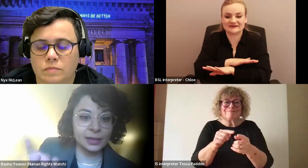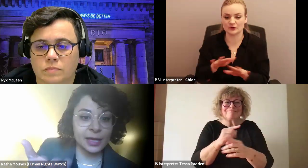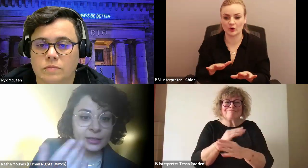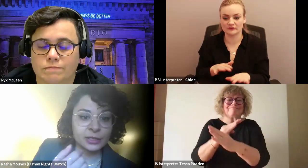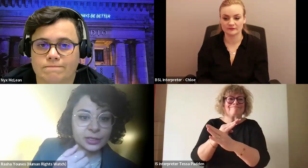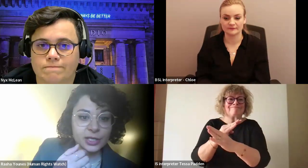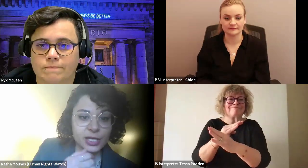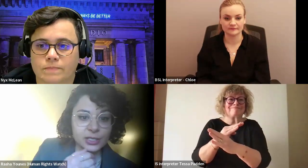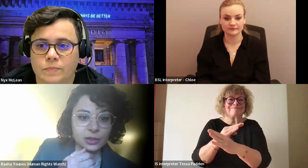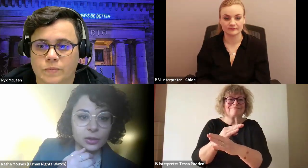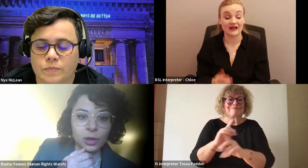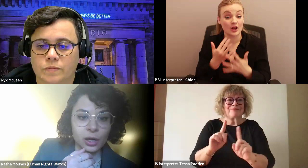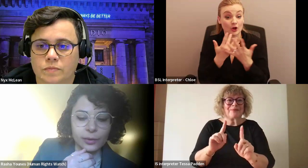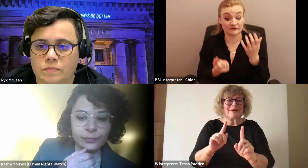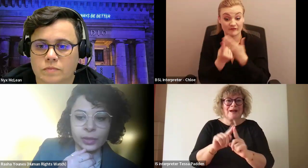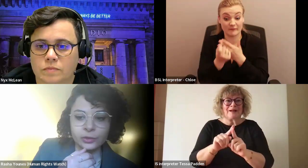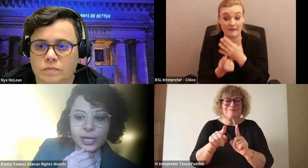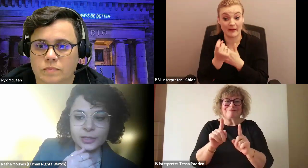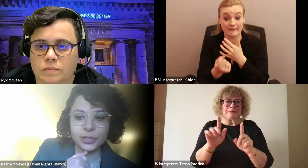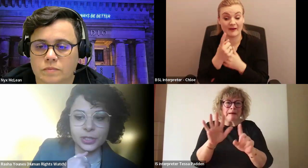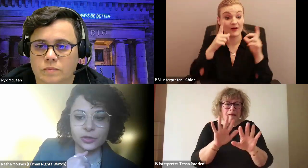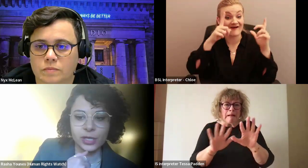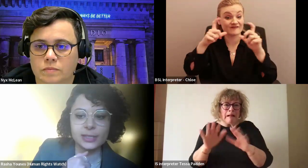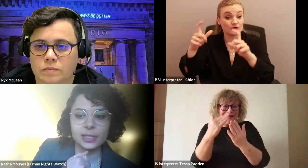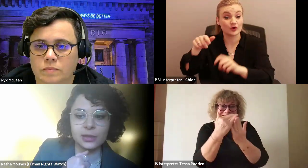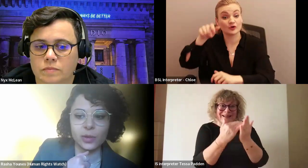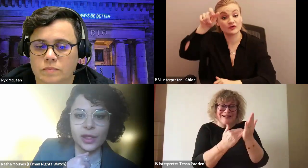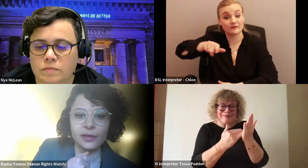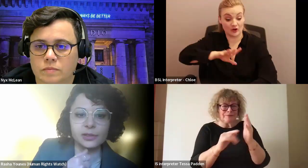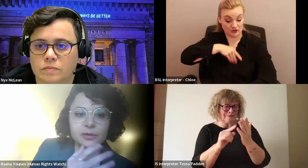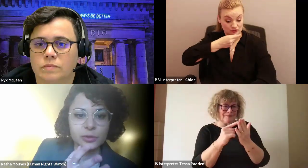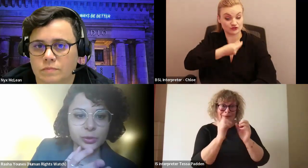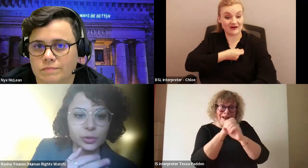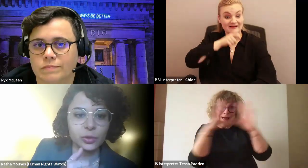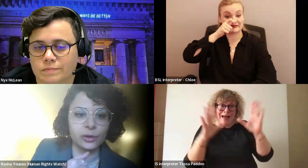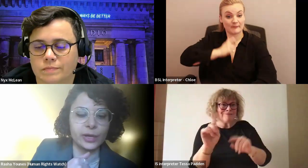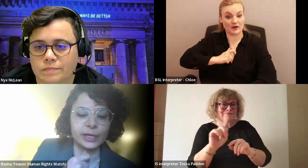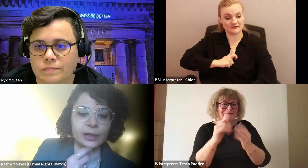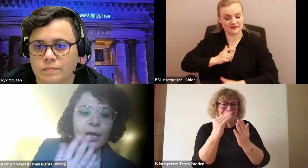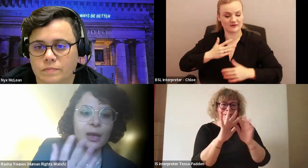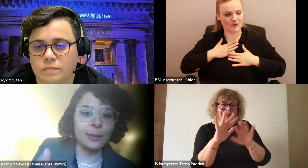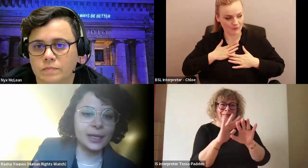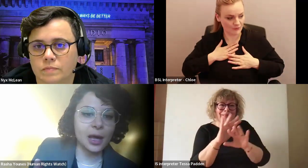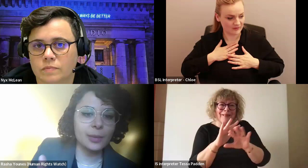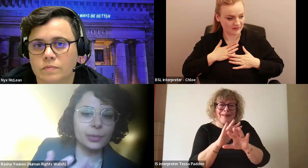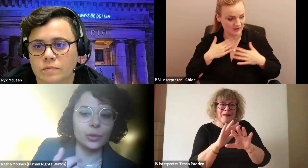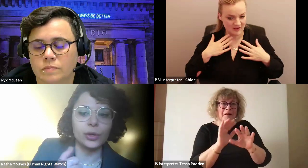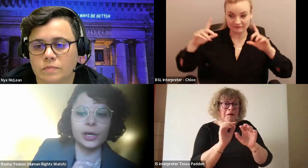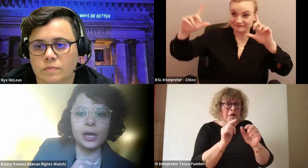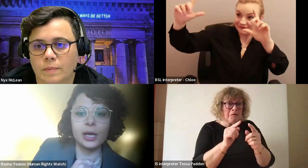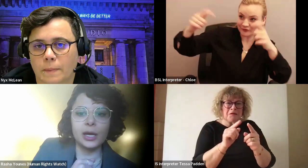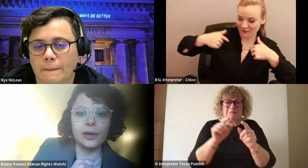photos such as, a trans person dressed in the way that they feel comfortable or wearing